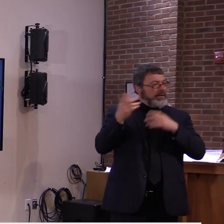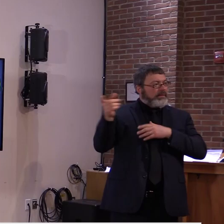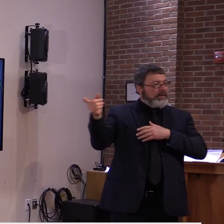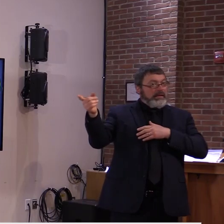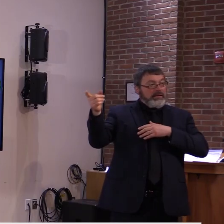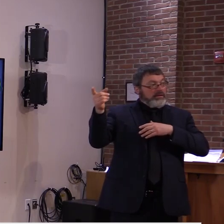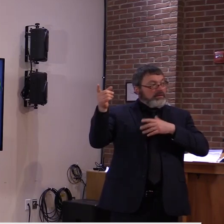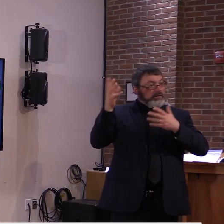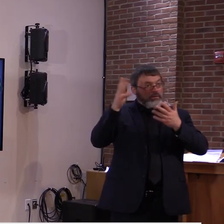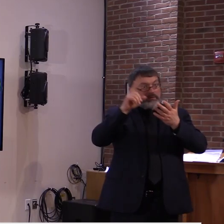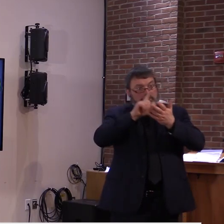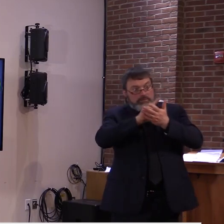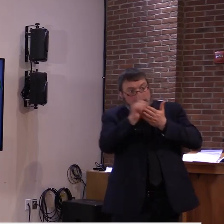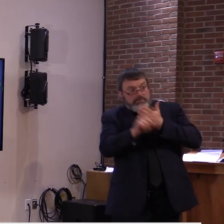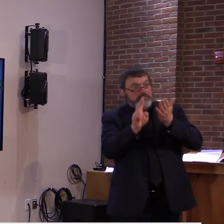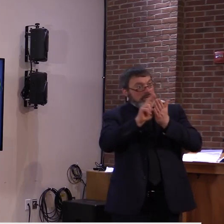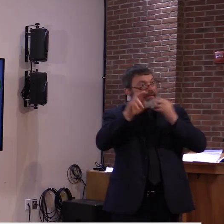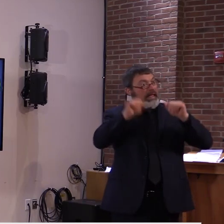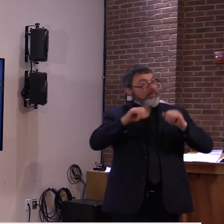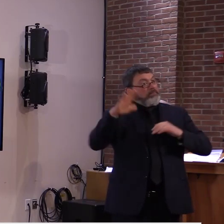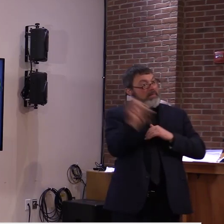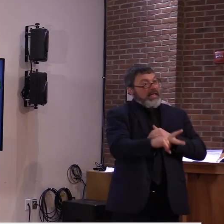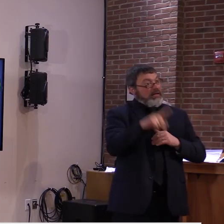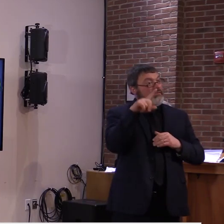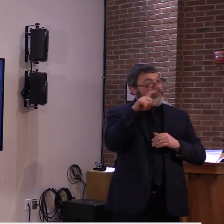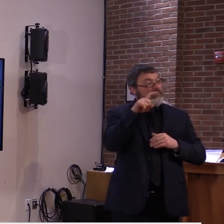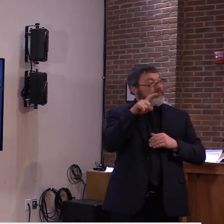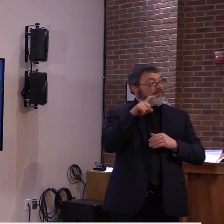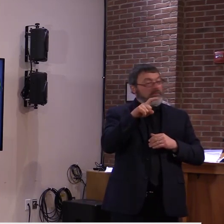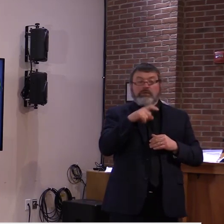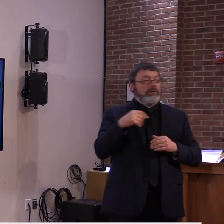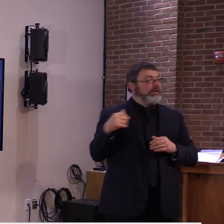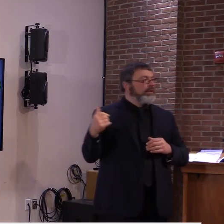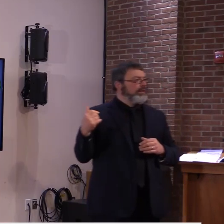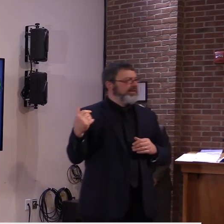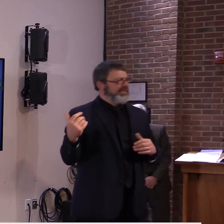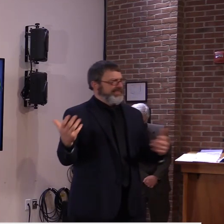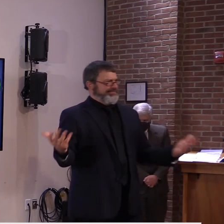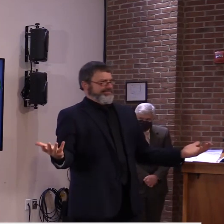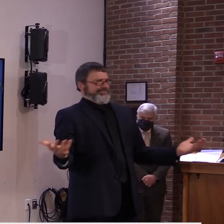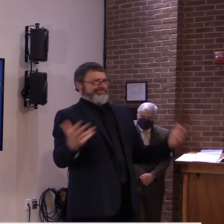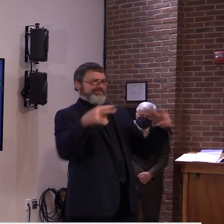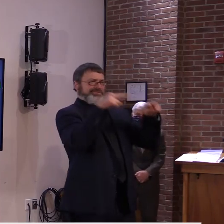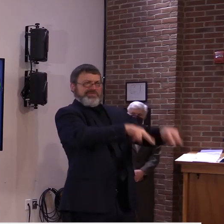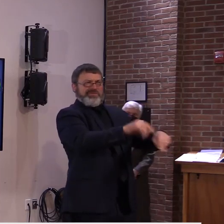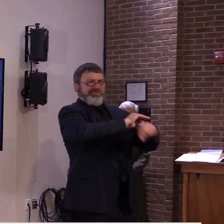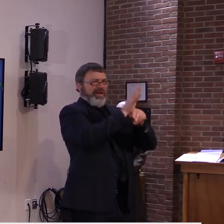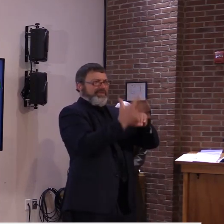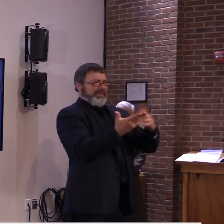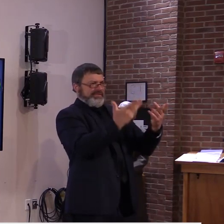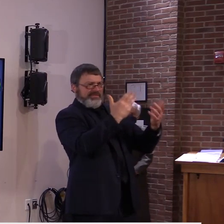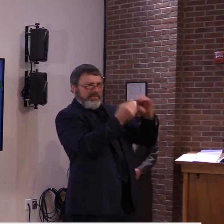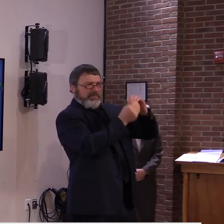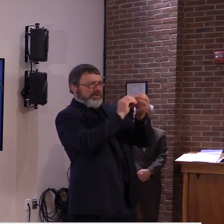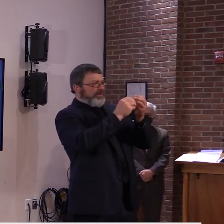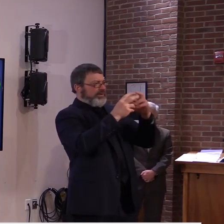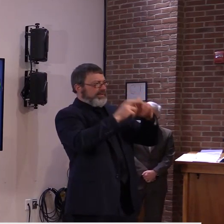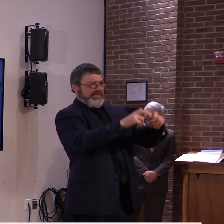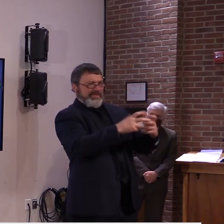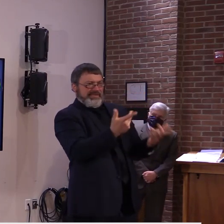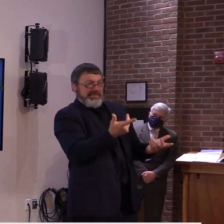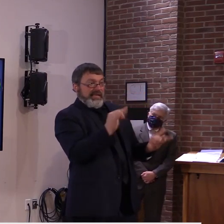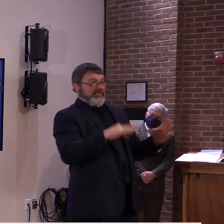administration envisioning right now to allow the return of recreational and school-based sports? Is there a sense that this could